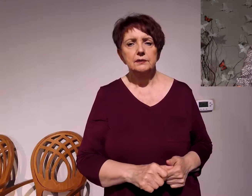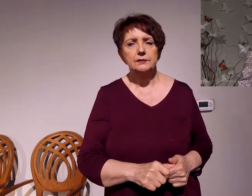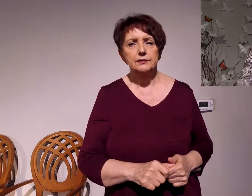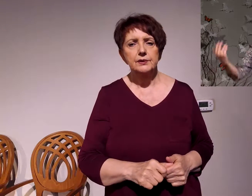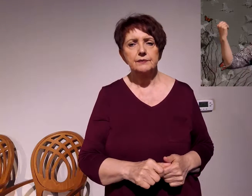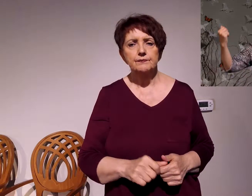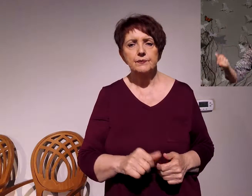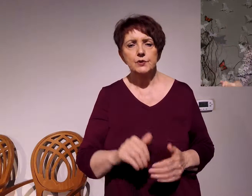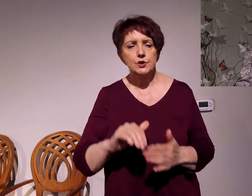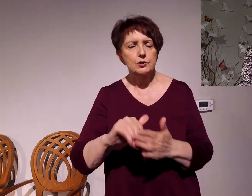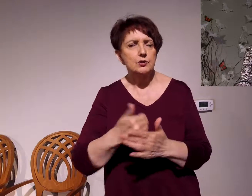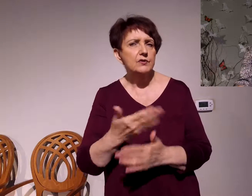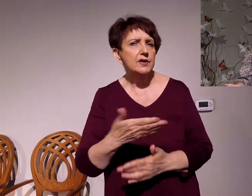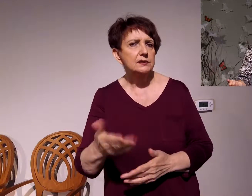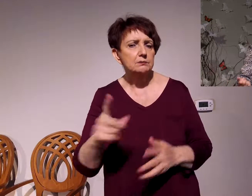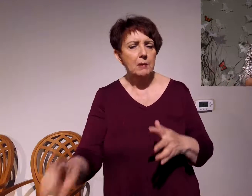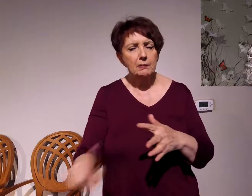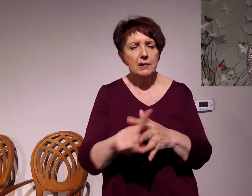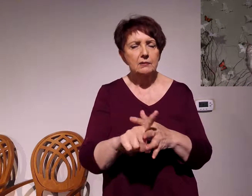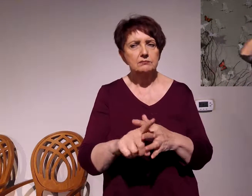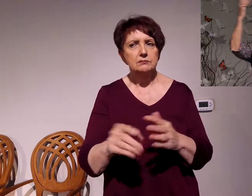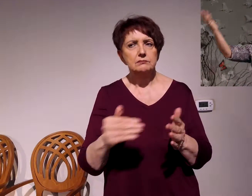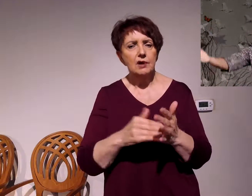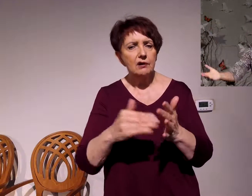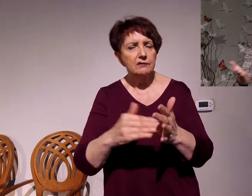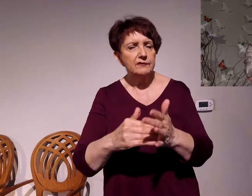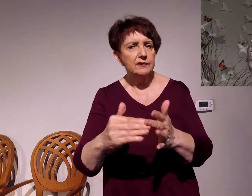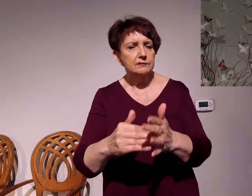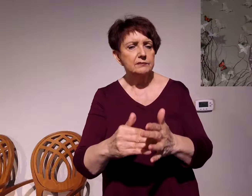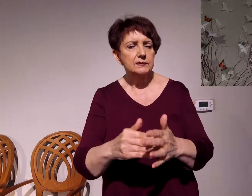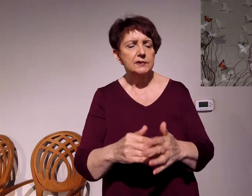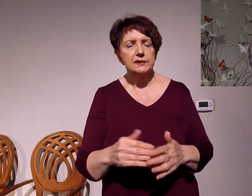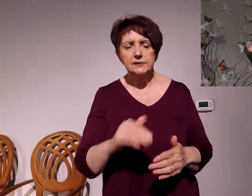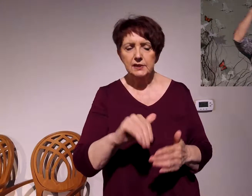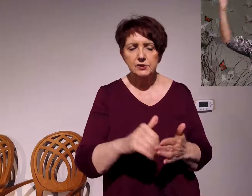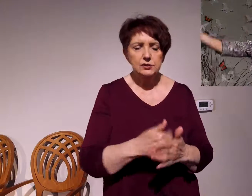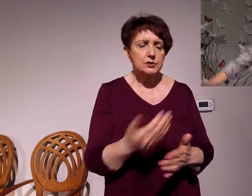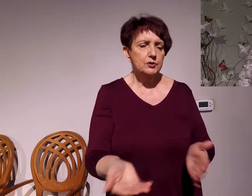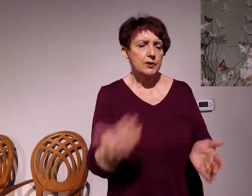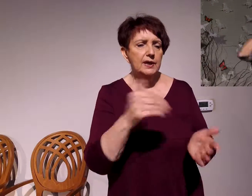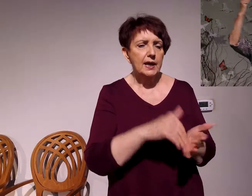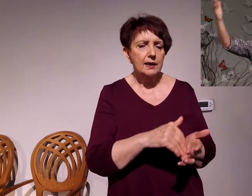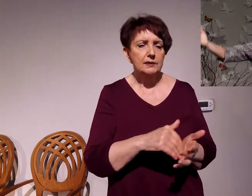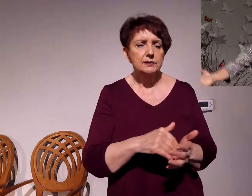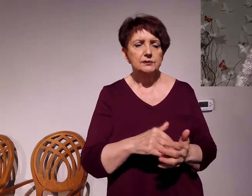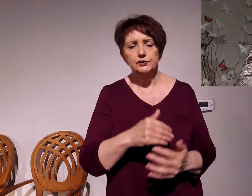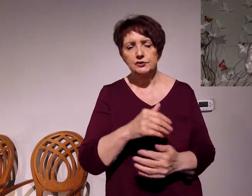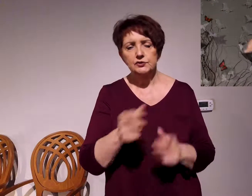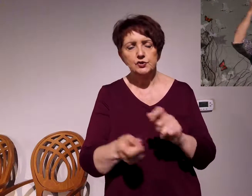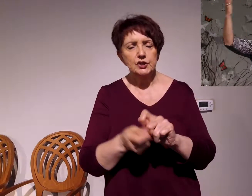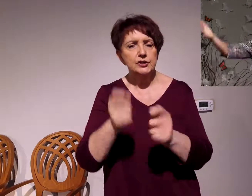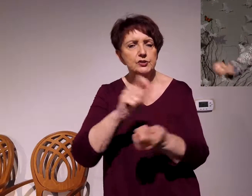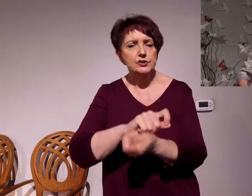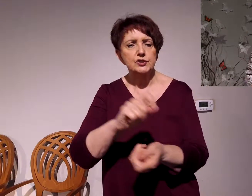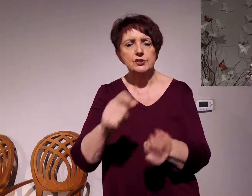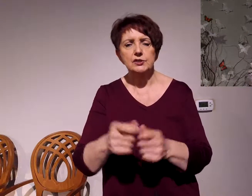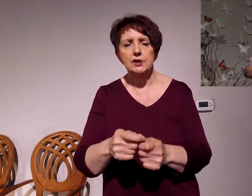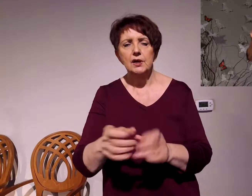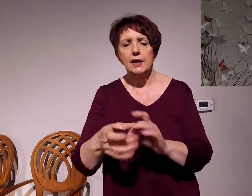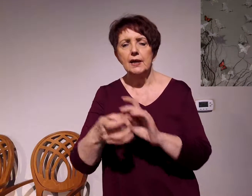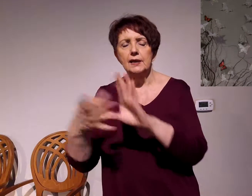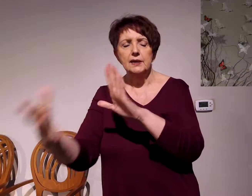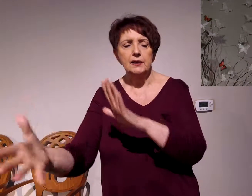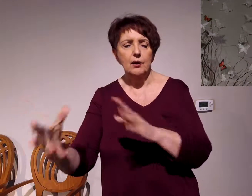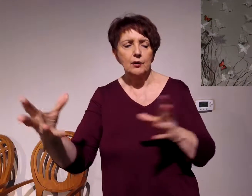It's brand new things pop up all the time. It renews, it continues. It just keeps circulating. Letting